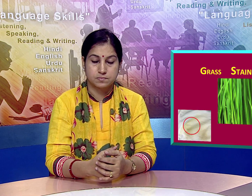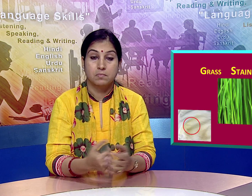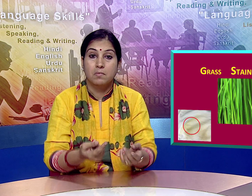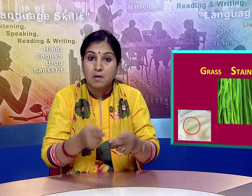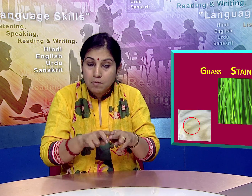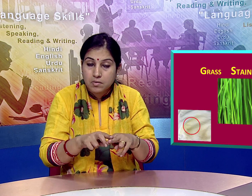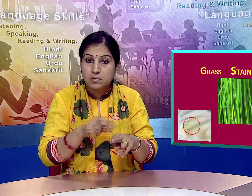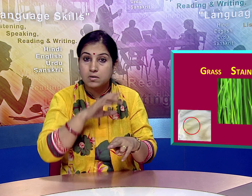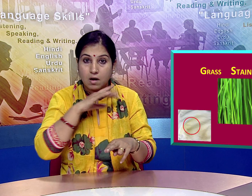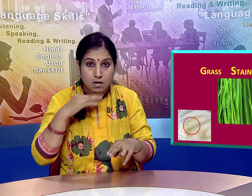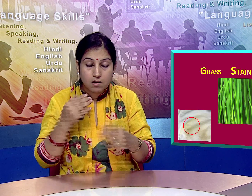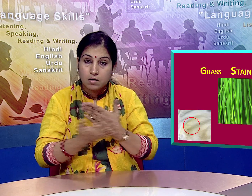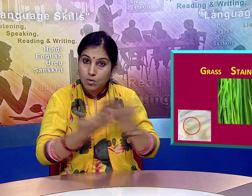In case of colored cotton clothes,